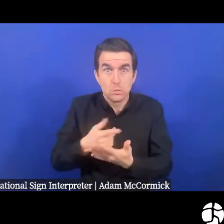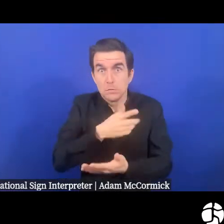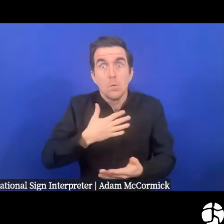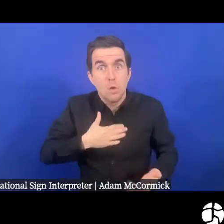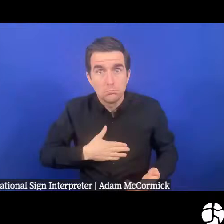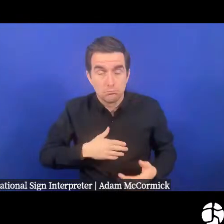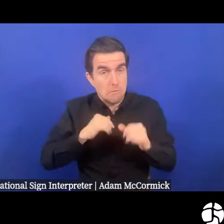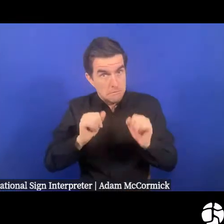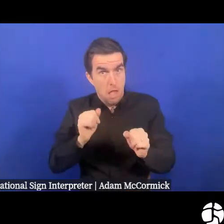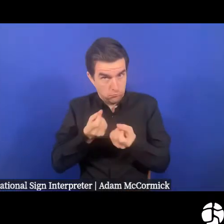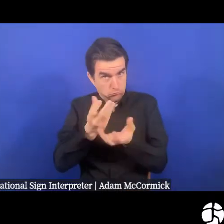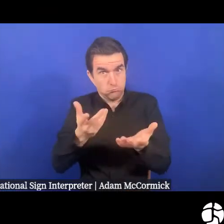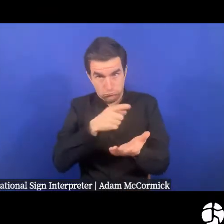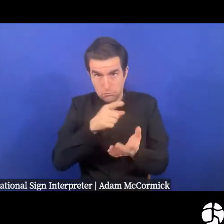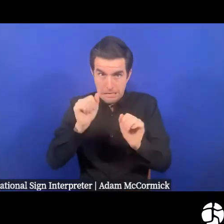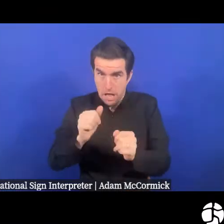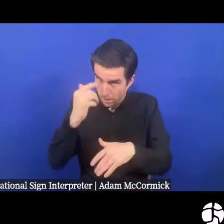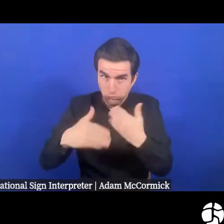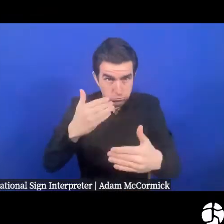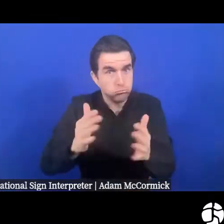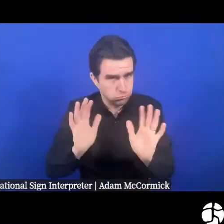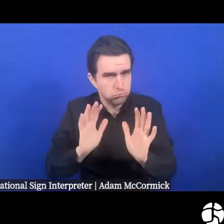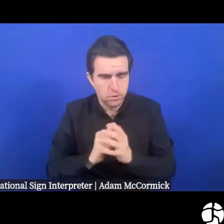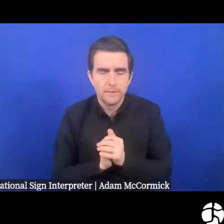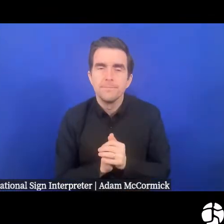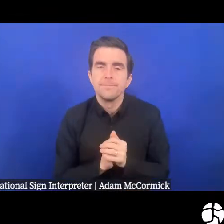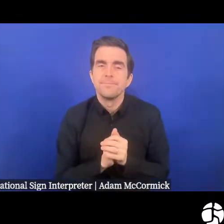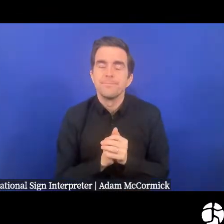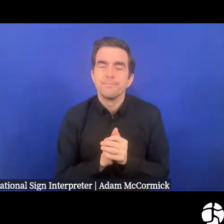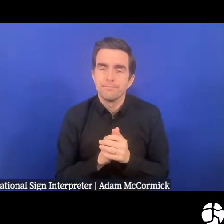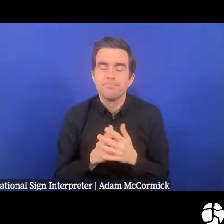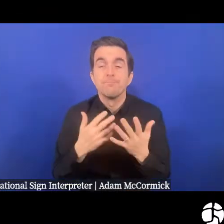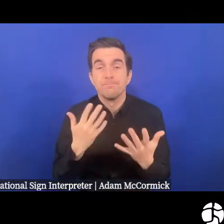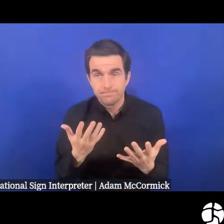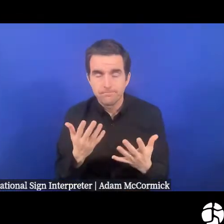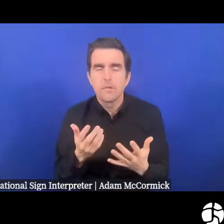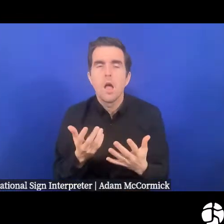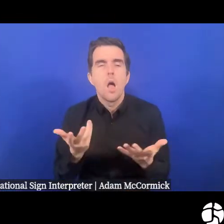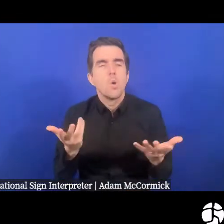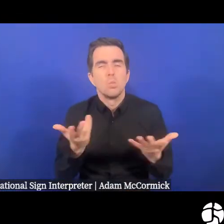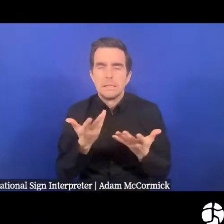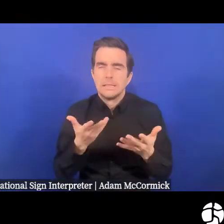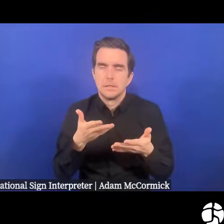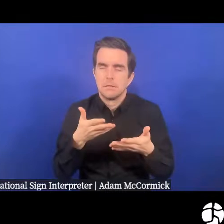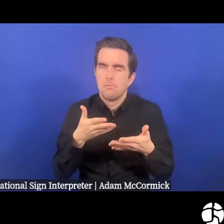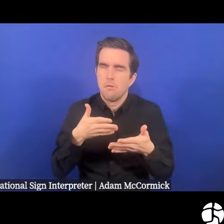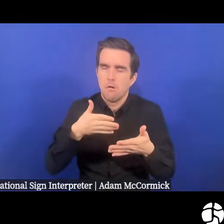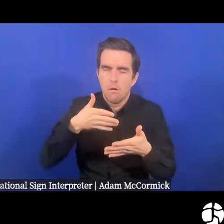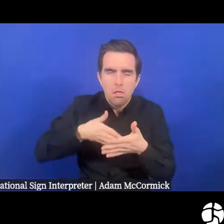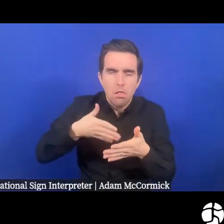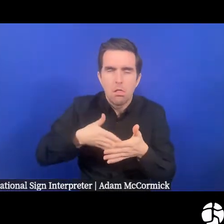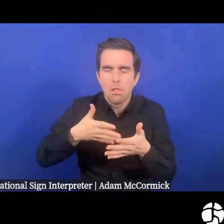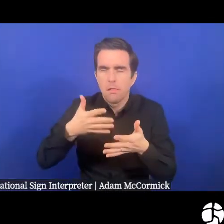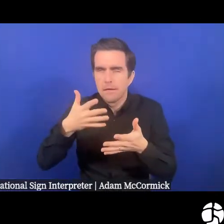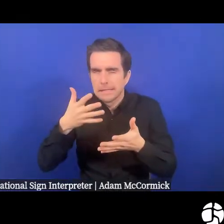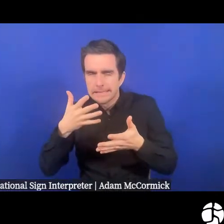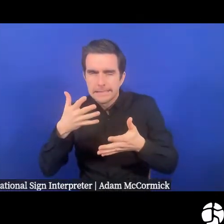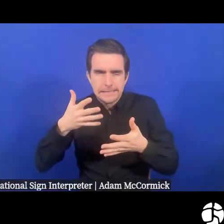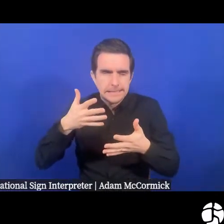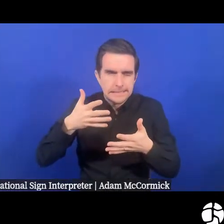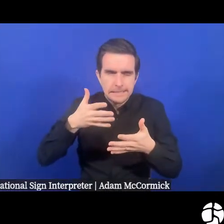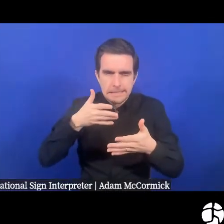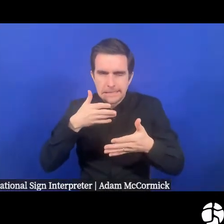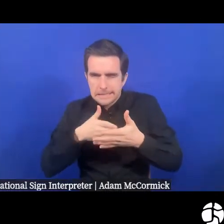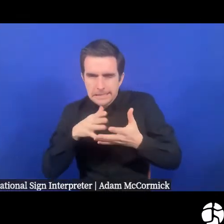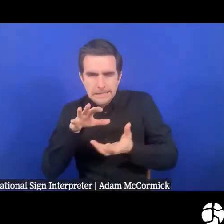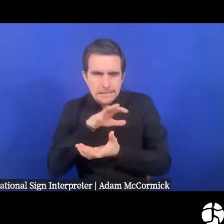are dormant. I mean, sorry, they dominate, not dormant, sorry. They dominate the whole stakeholder engagement.